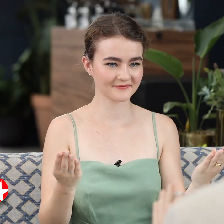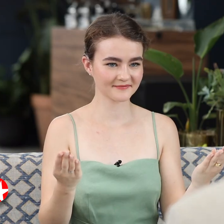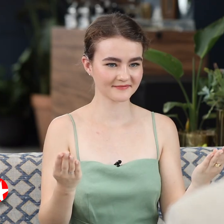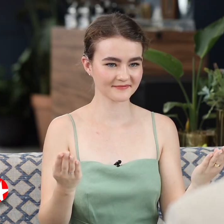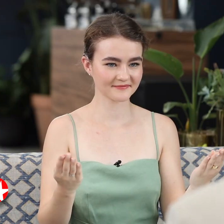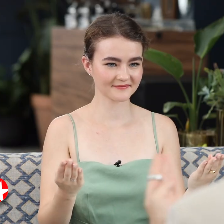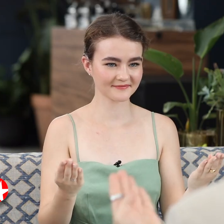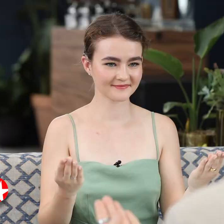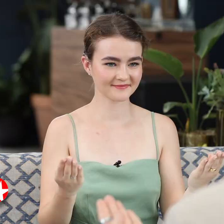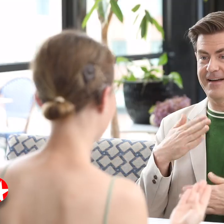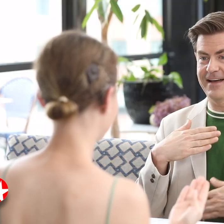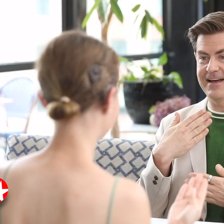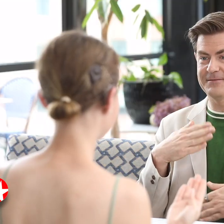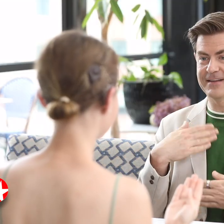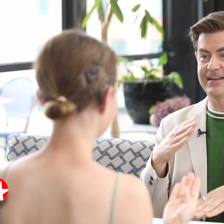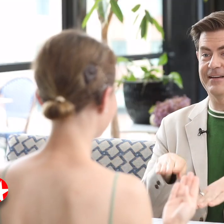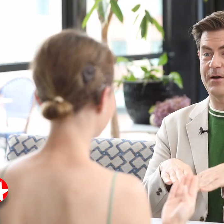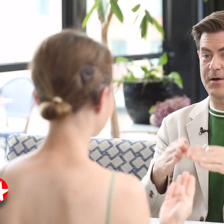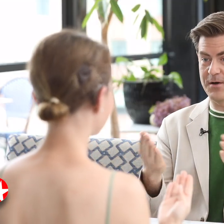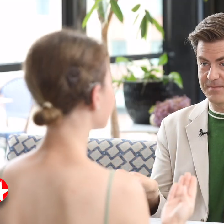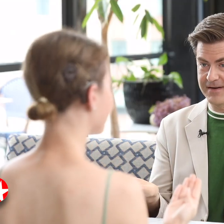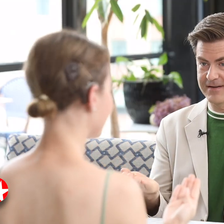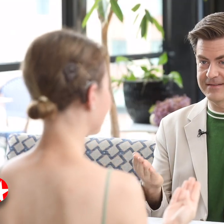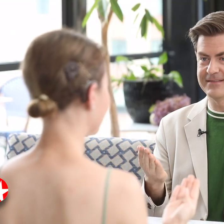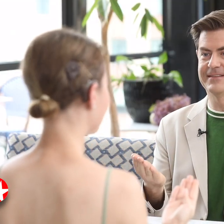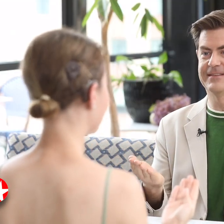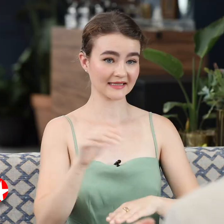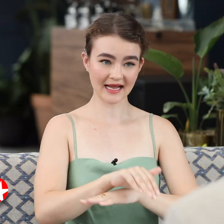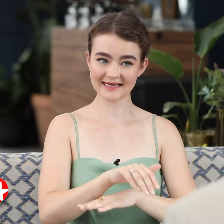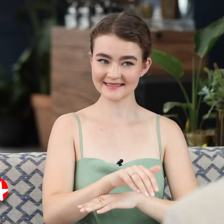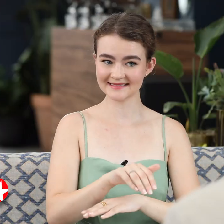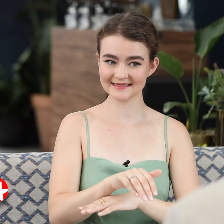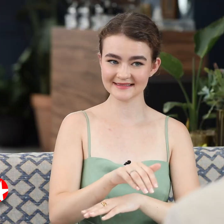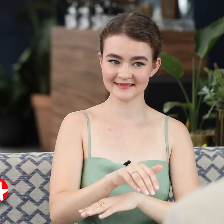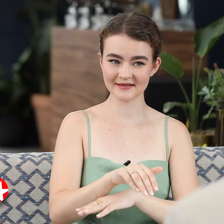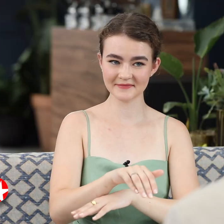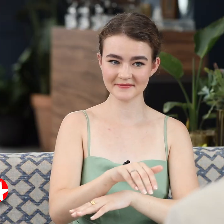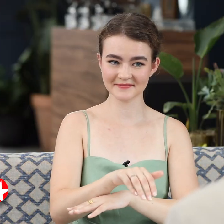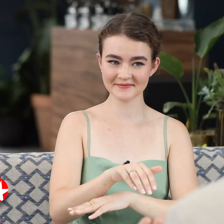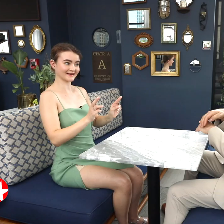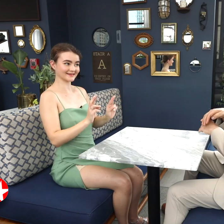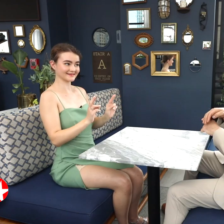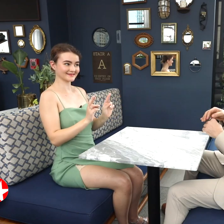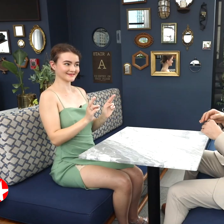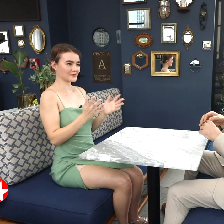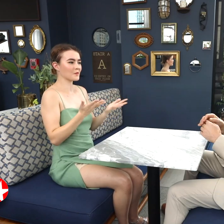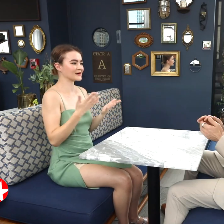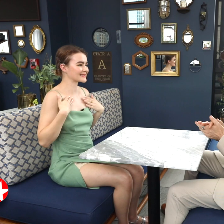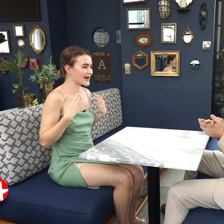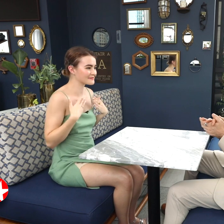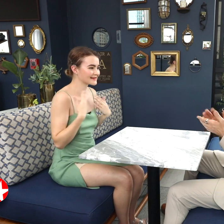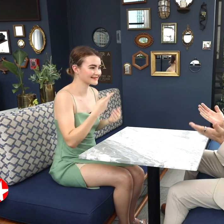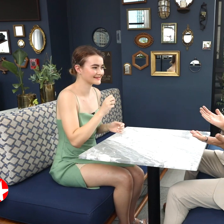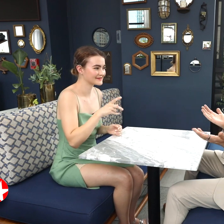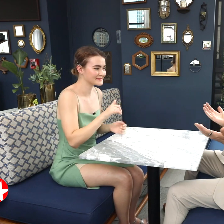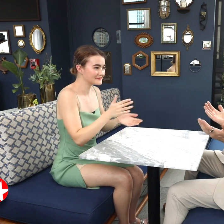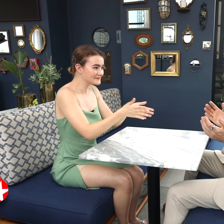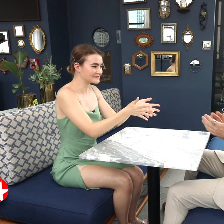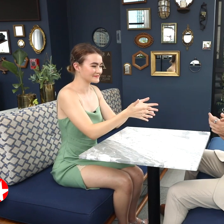Okay, opening, happy, opening. Night. Ready? We're going to put it all together. Know. What's happy?